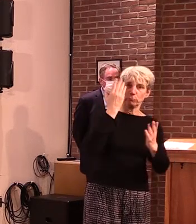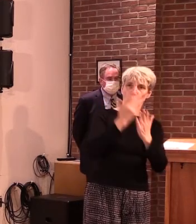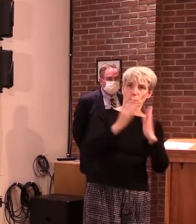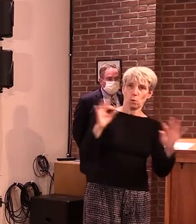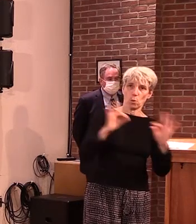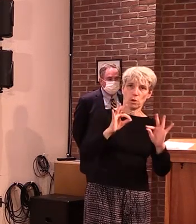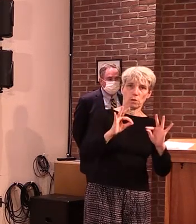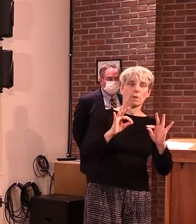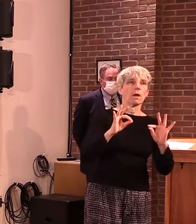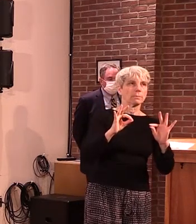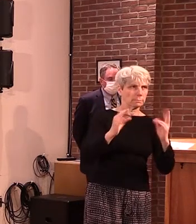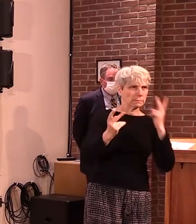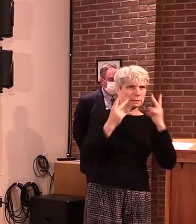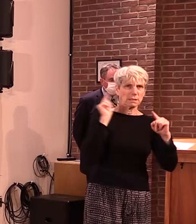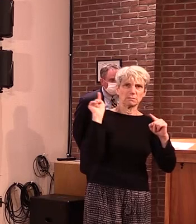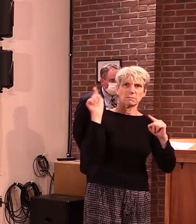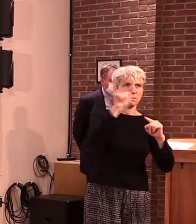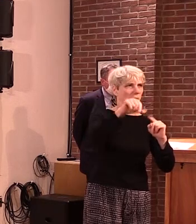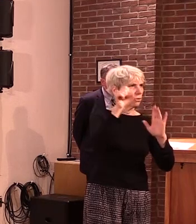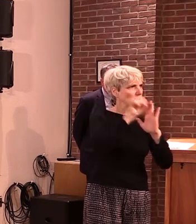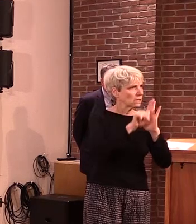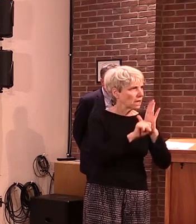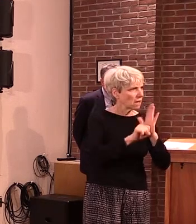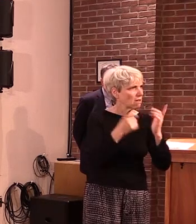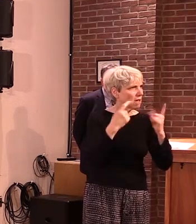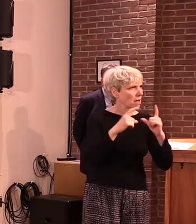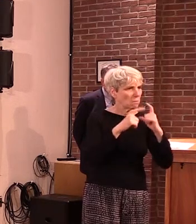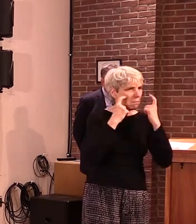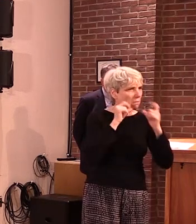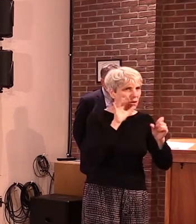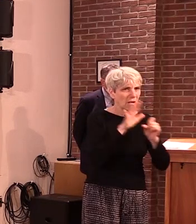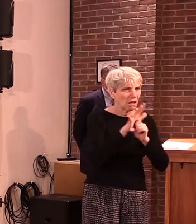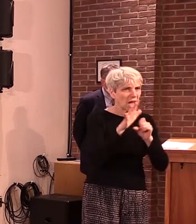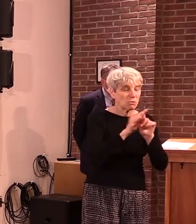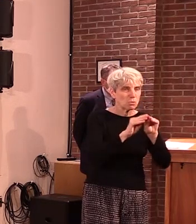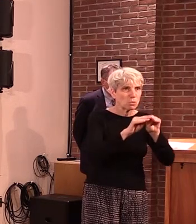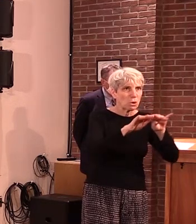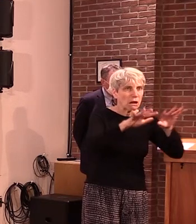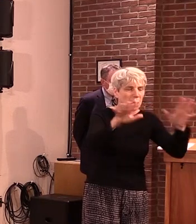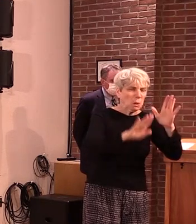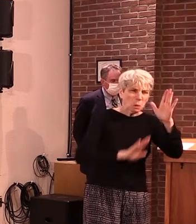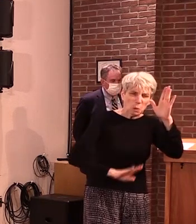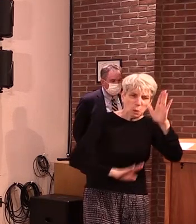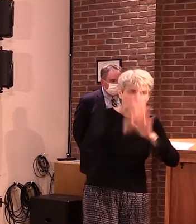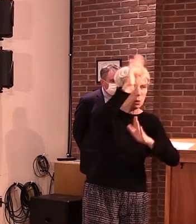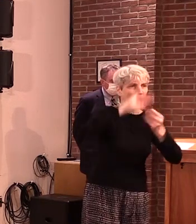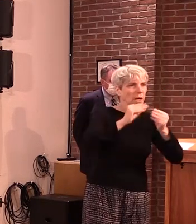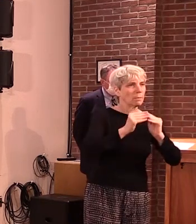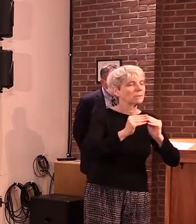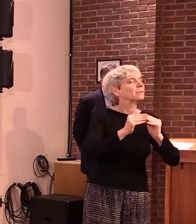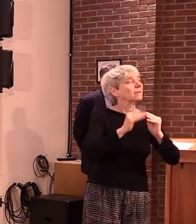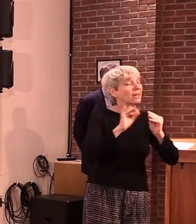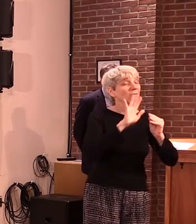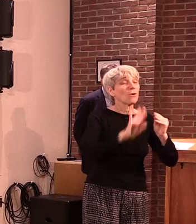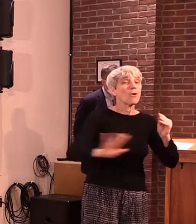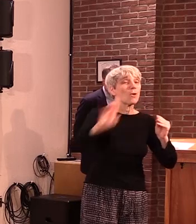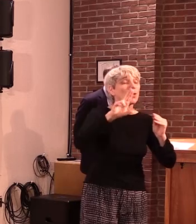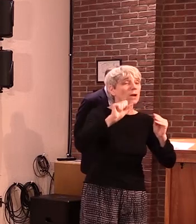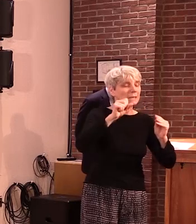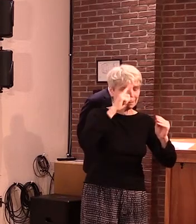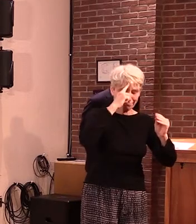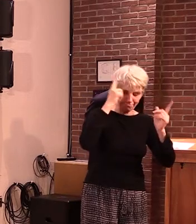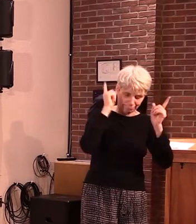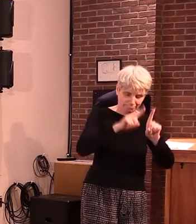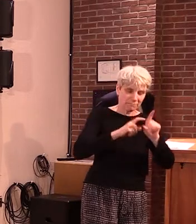the country. We're seeing, if we could do it as a country, again, we would get this through this much, much quicker. Even the